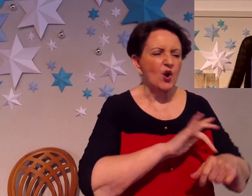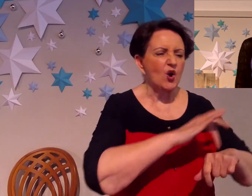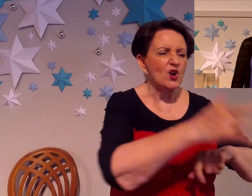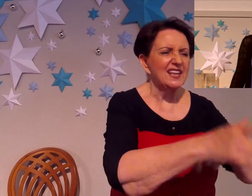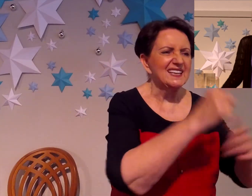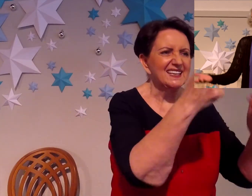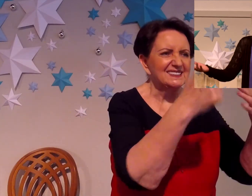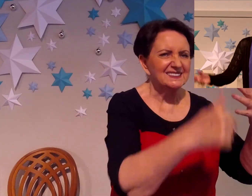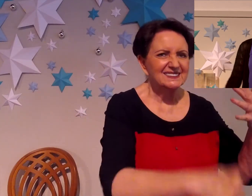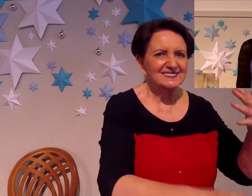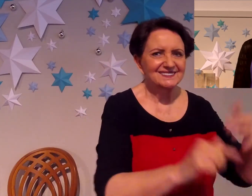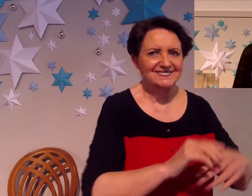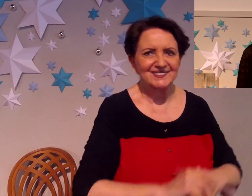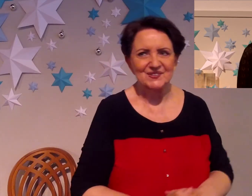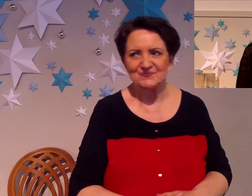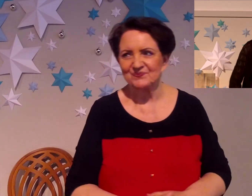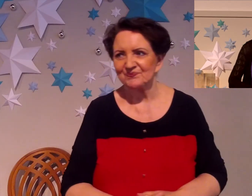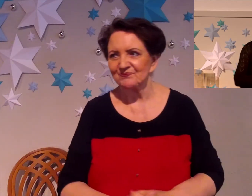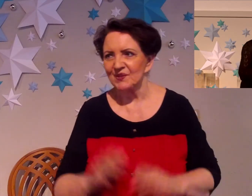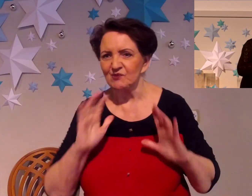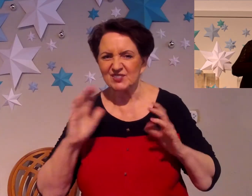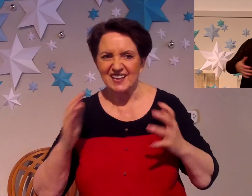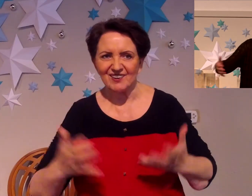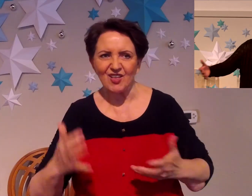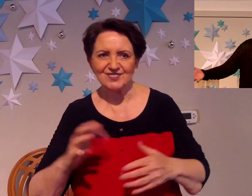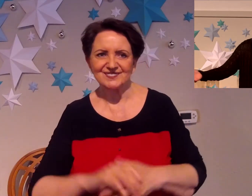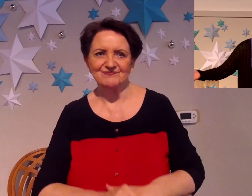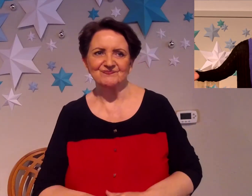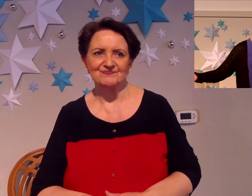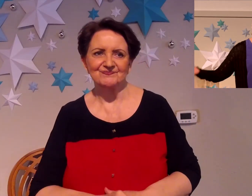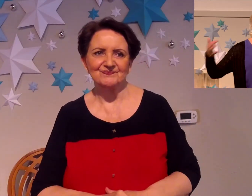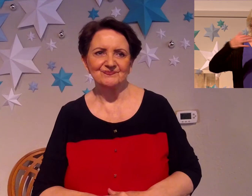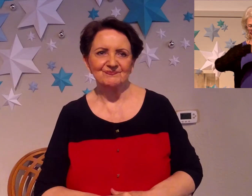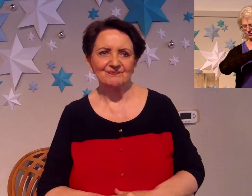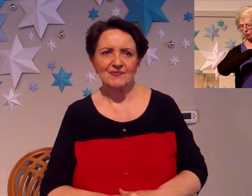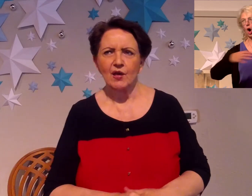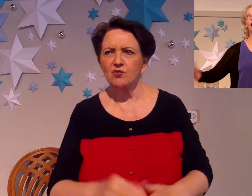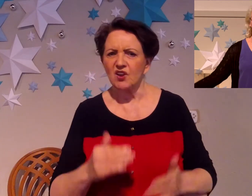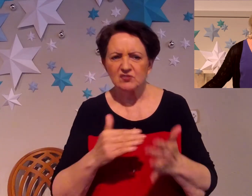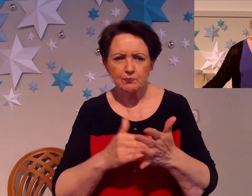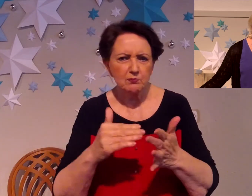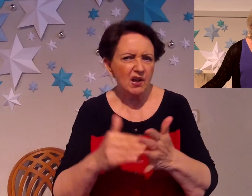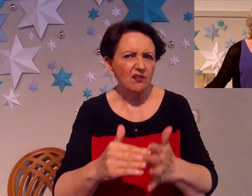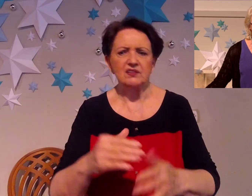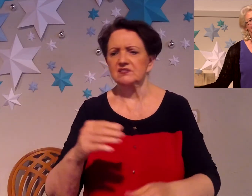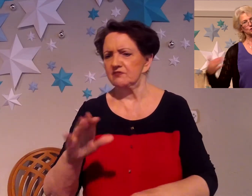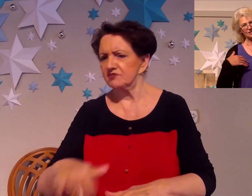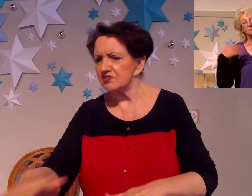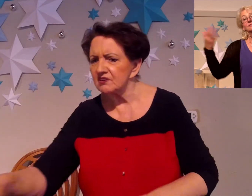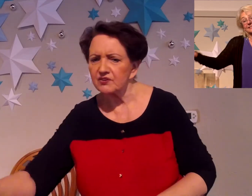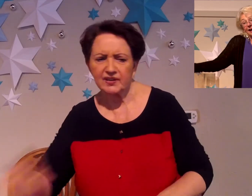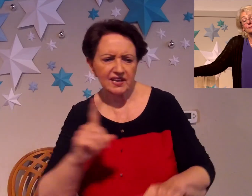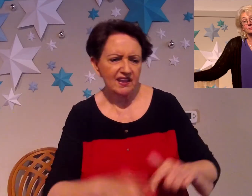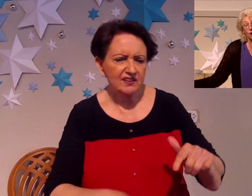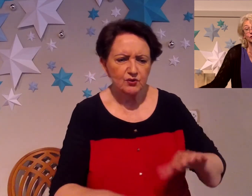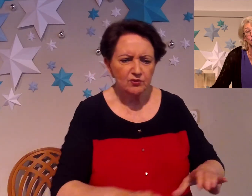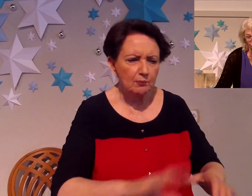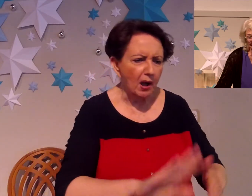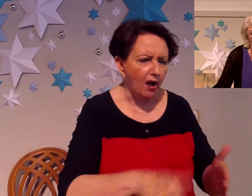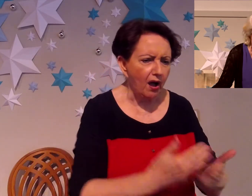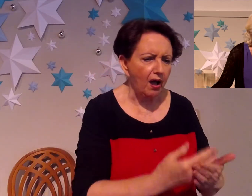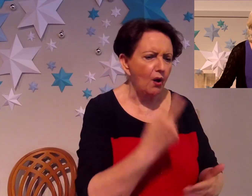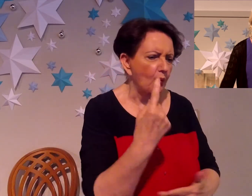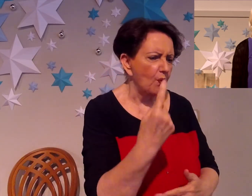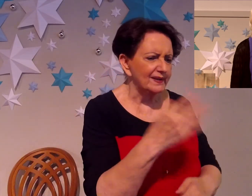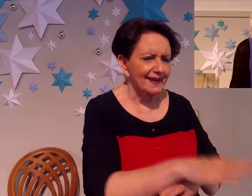Oh, okay. Well, that makes sense. Well, there's millions of children, and he cannot do all the children in one night. So some of us sign up to be on the